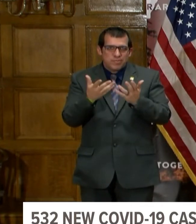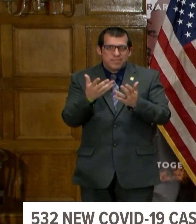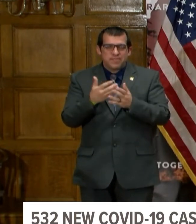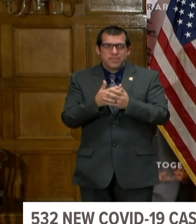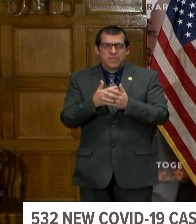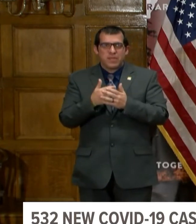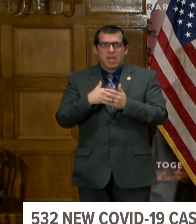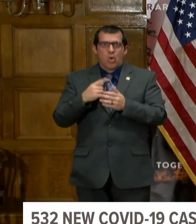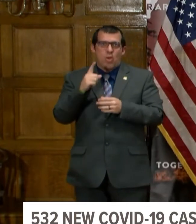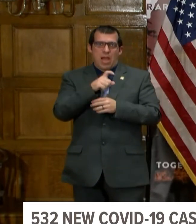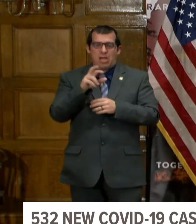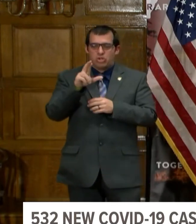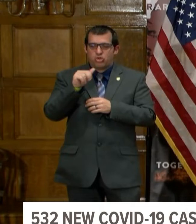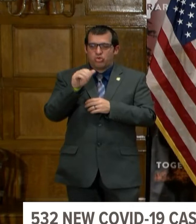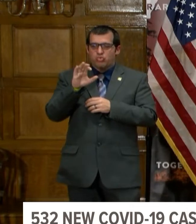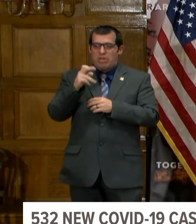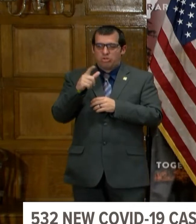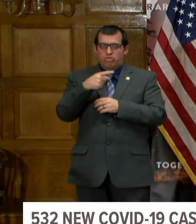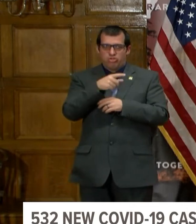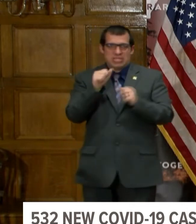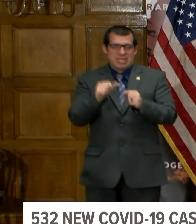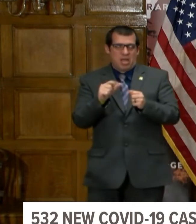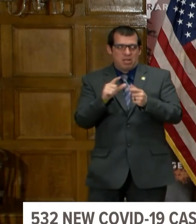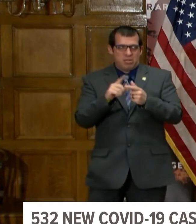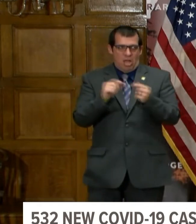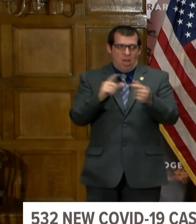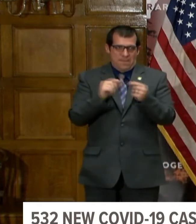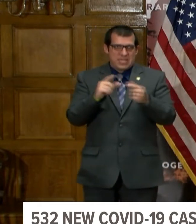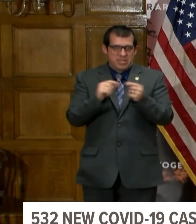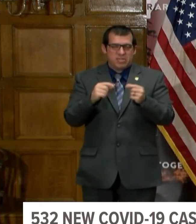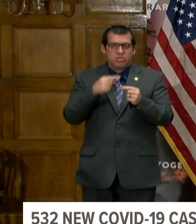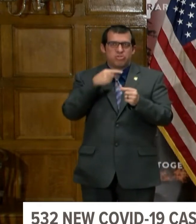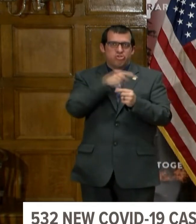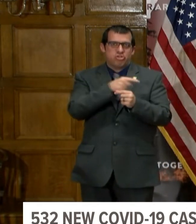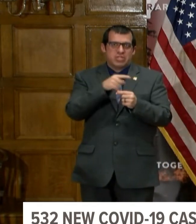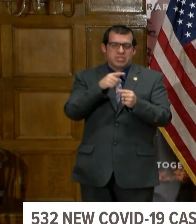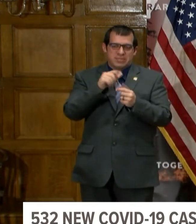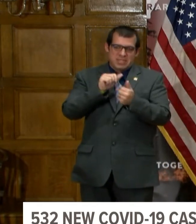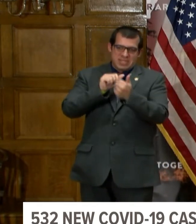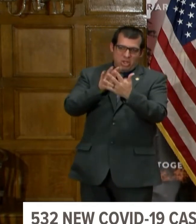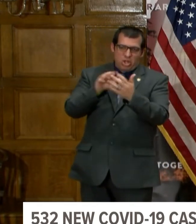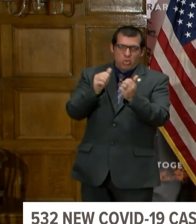Well, I'm going to ask Rachel Bunch to comment on that because she's been dealing with this